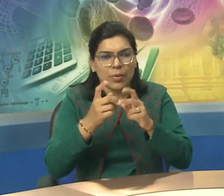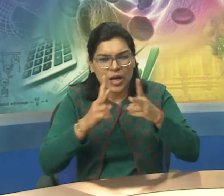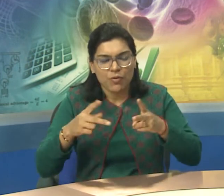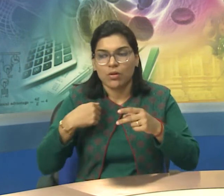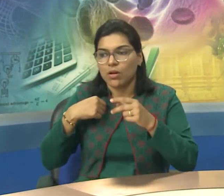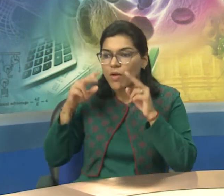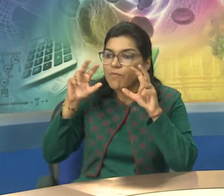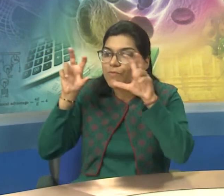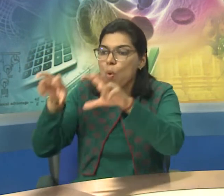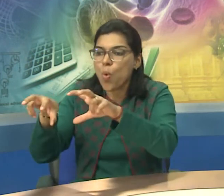its resources,